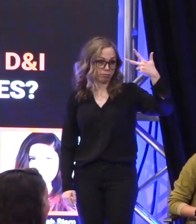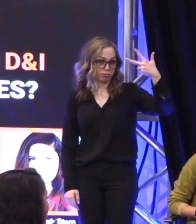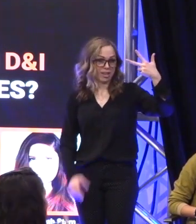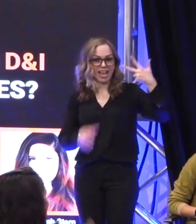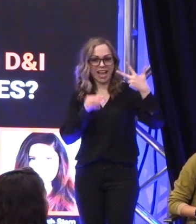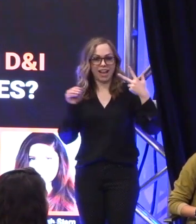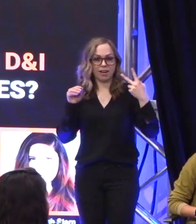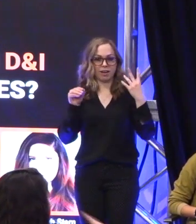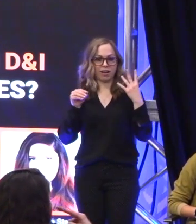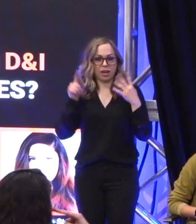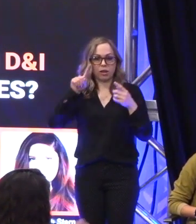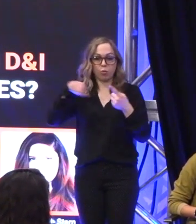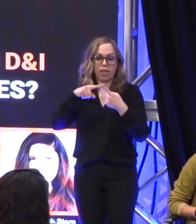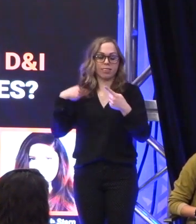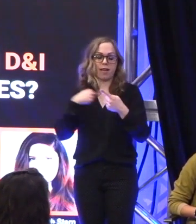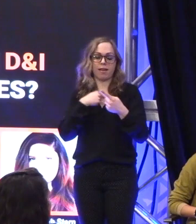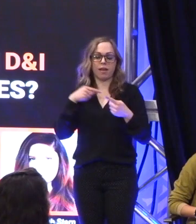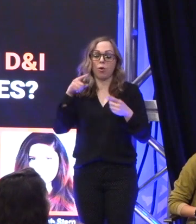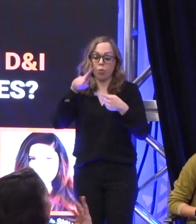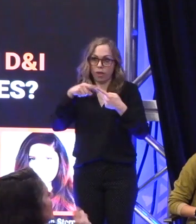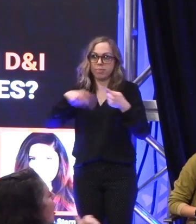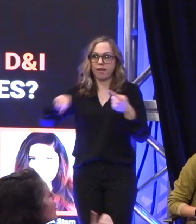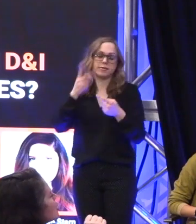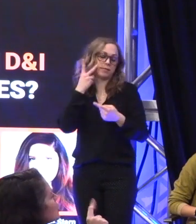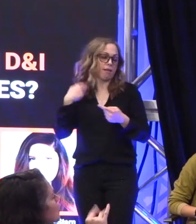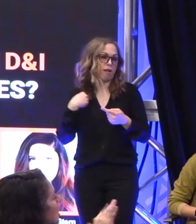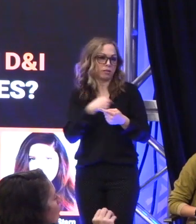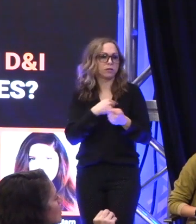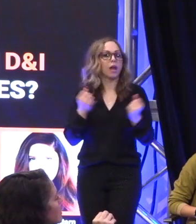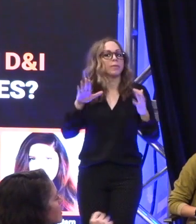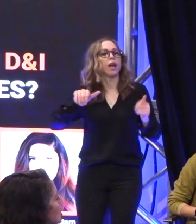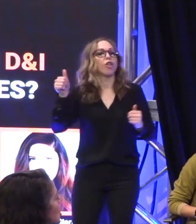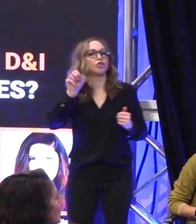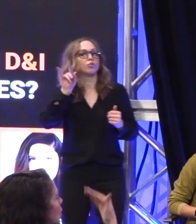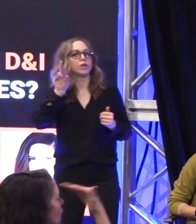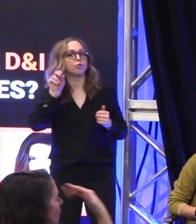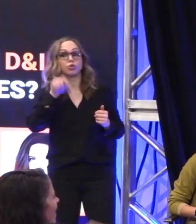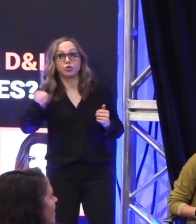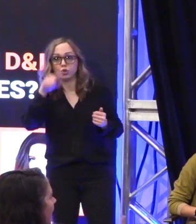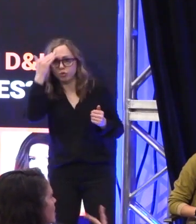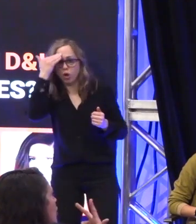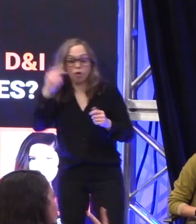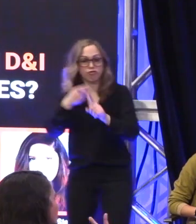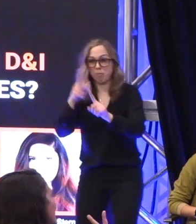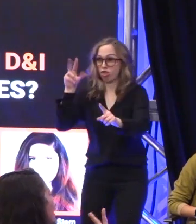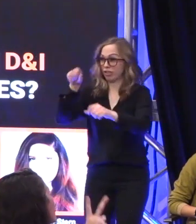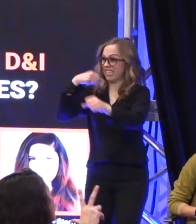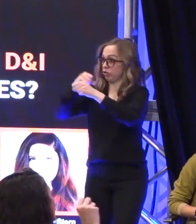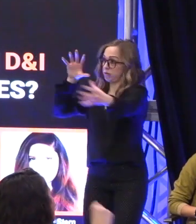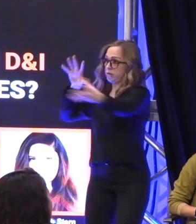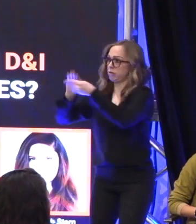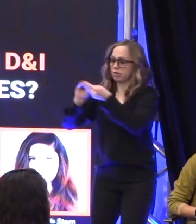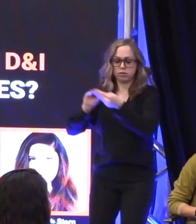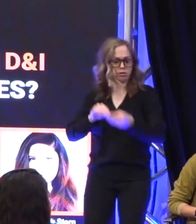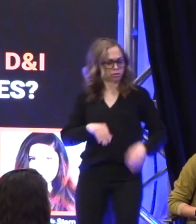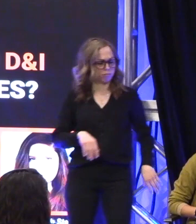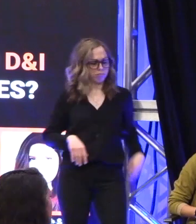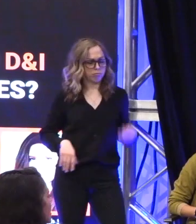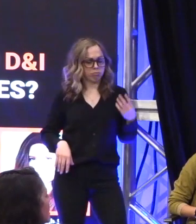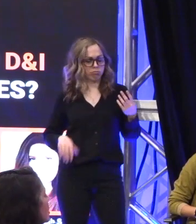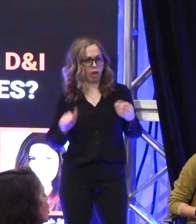Us. How many other studios do you know in the last 3 decades who